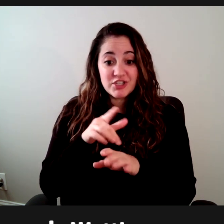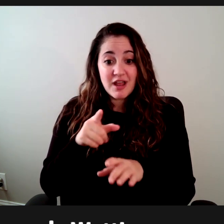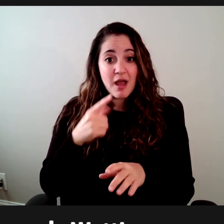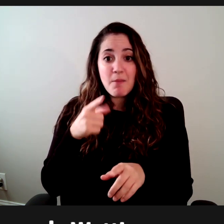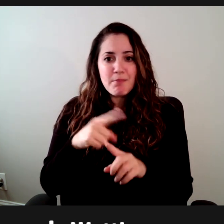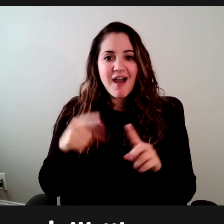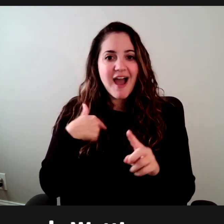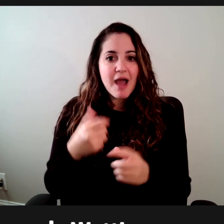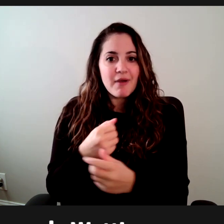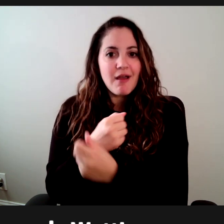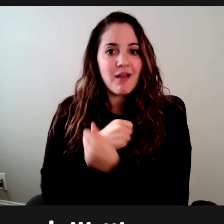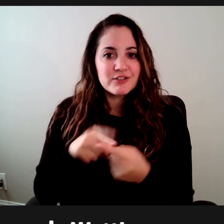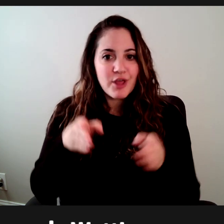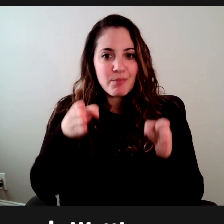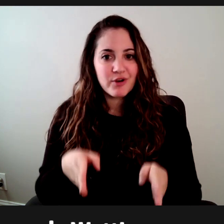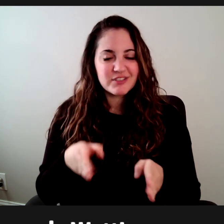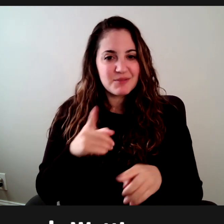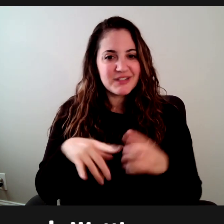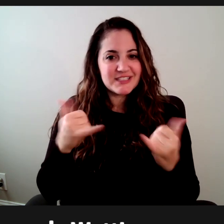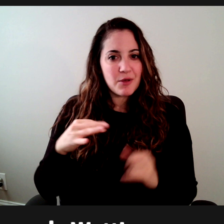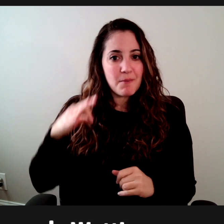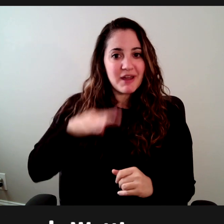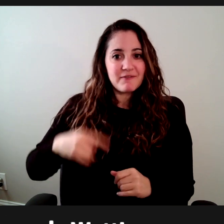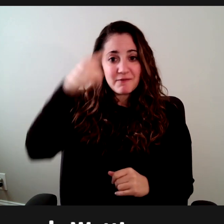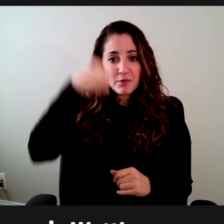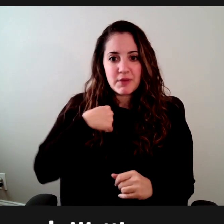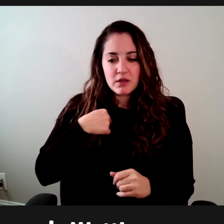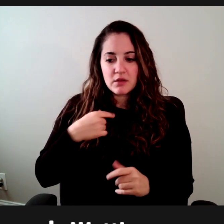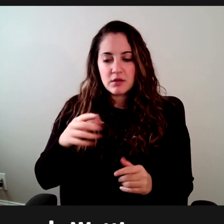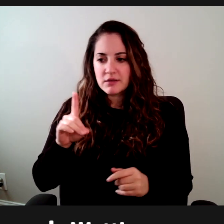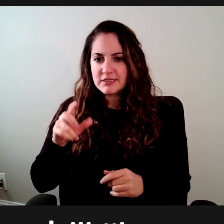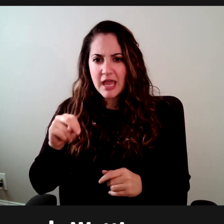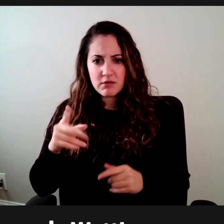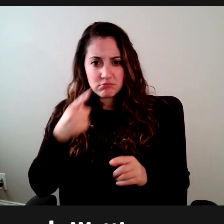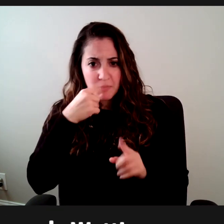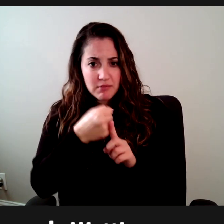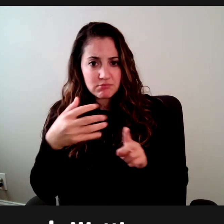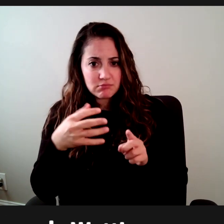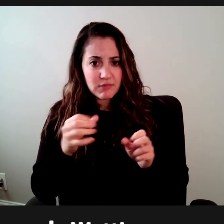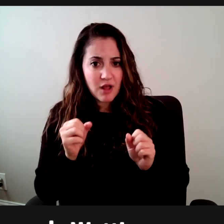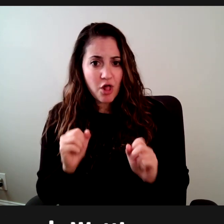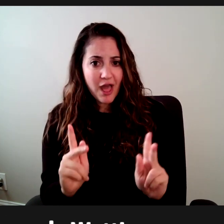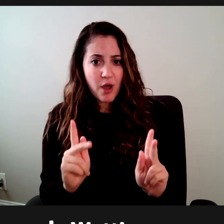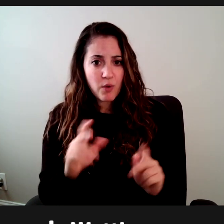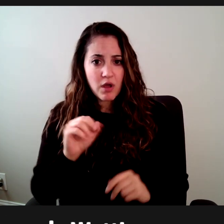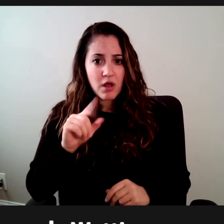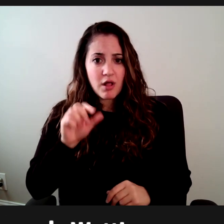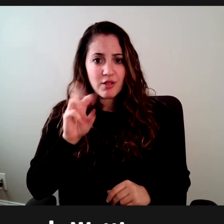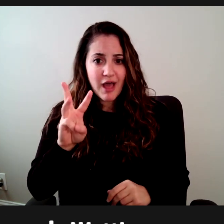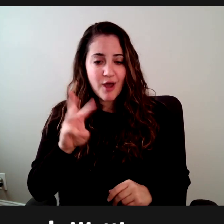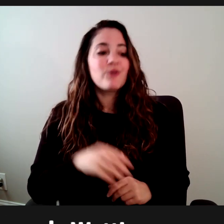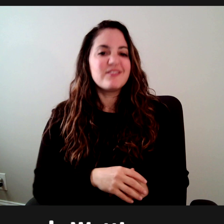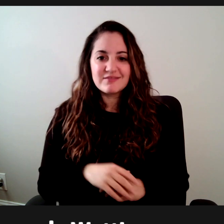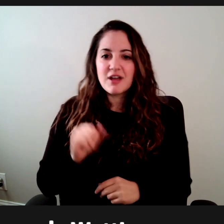touch that I'm giving to them, but it's for my benefit. And allow? Yeah. So it's like,